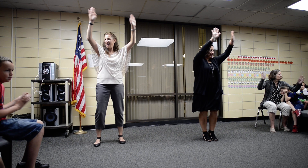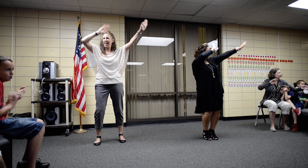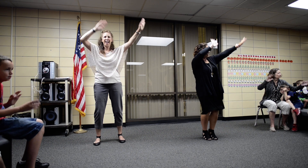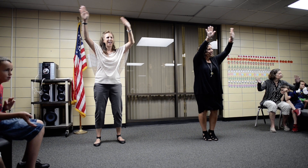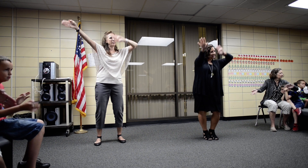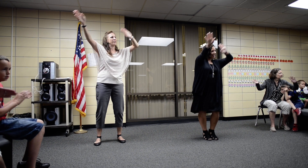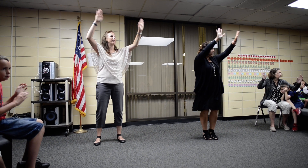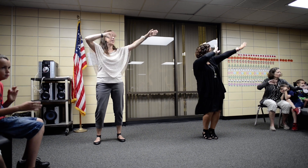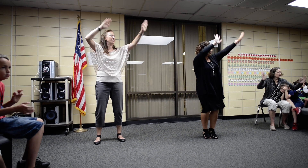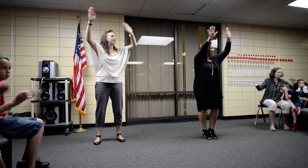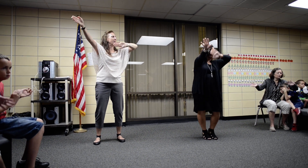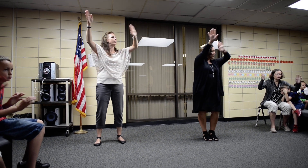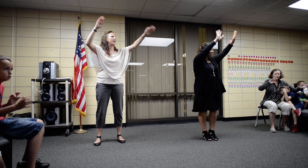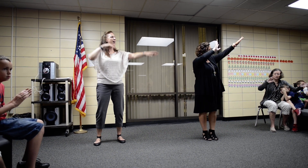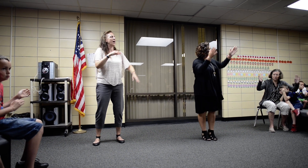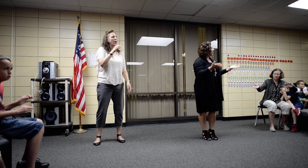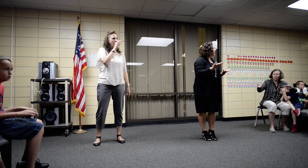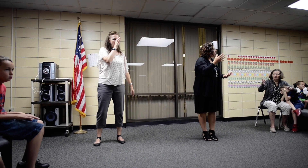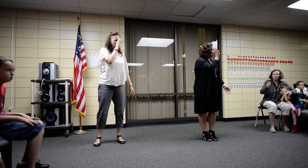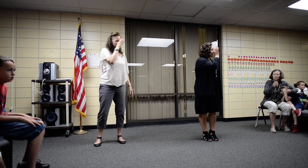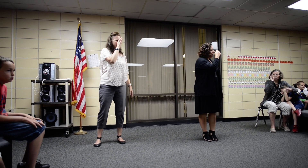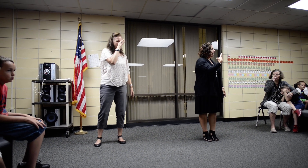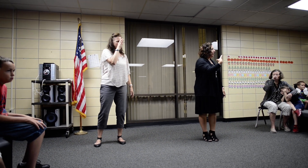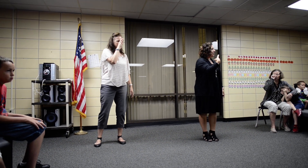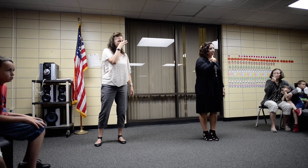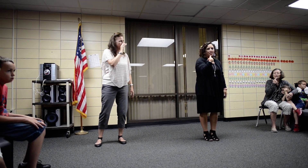What does the fox say?